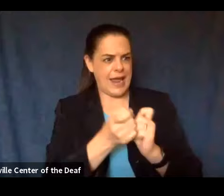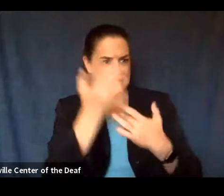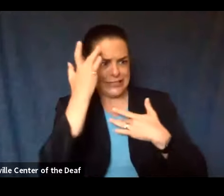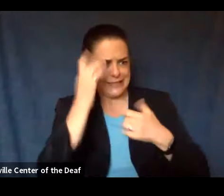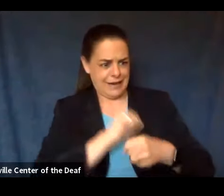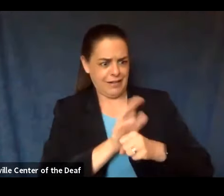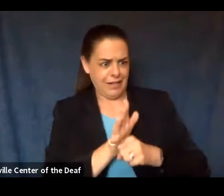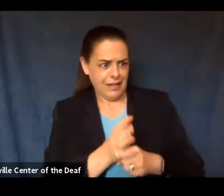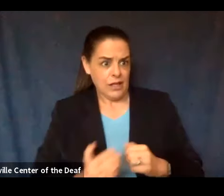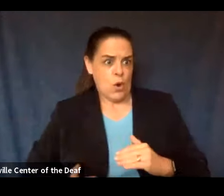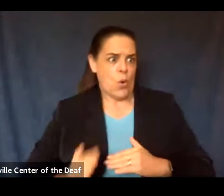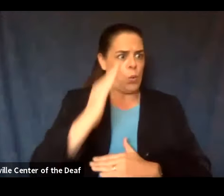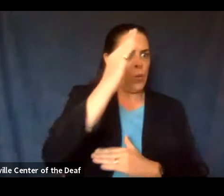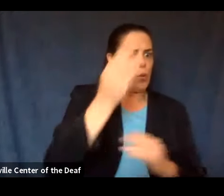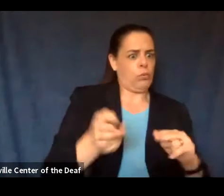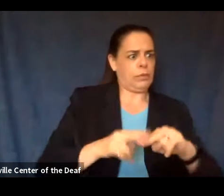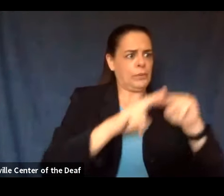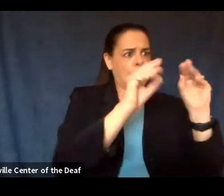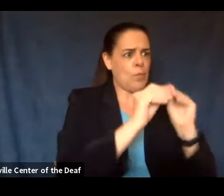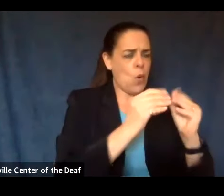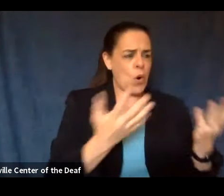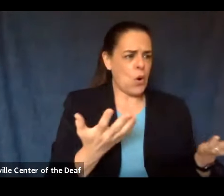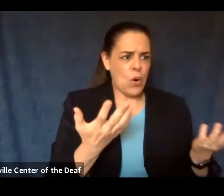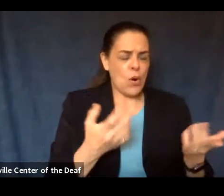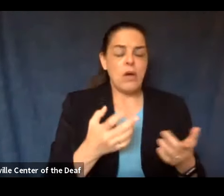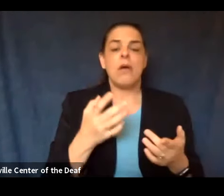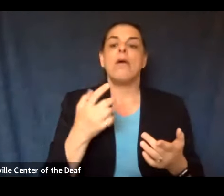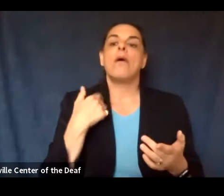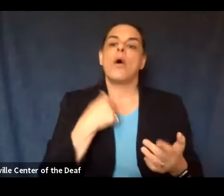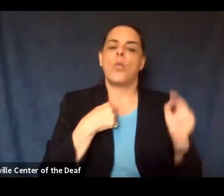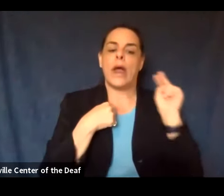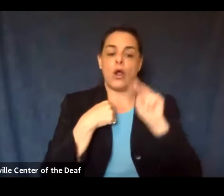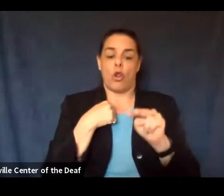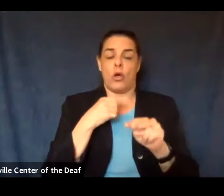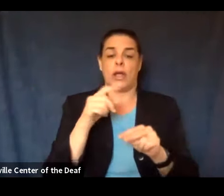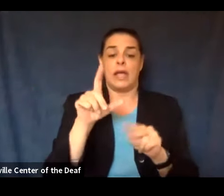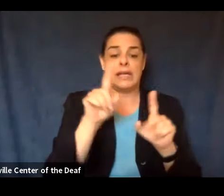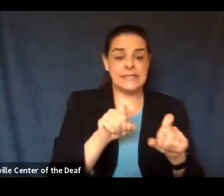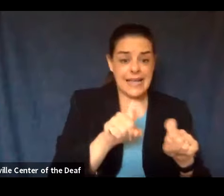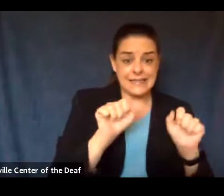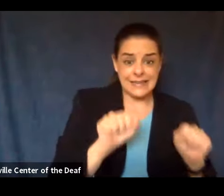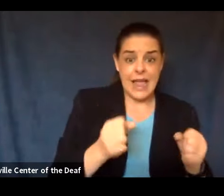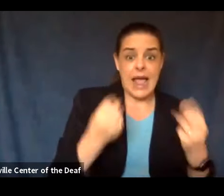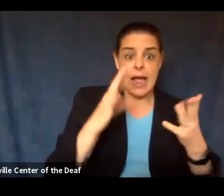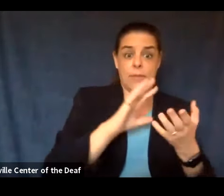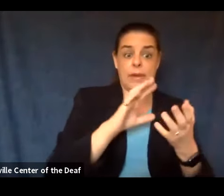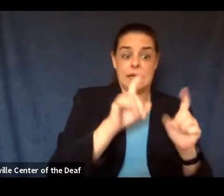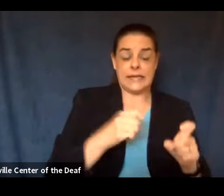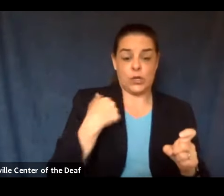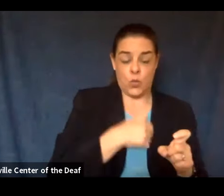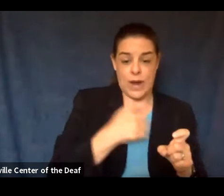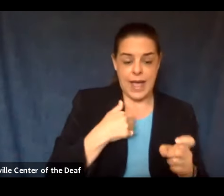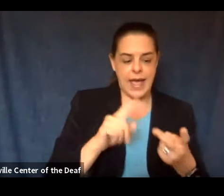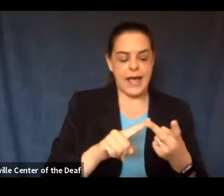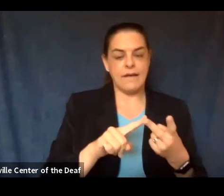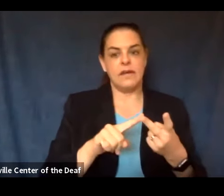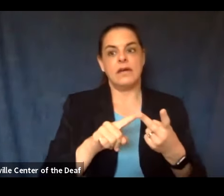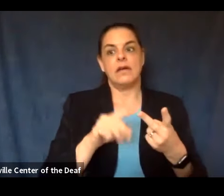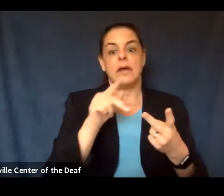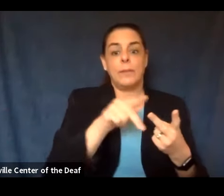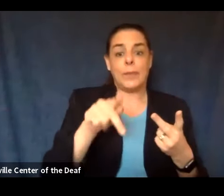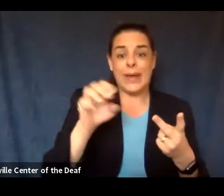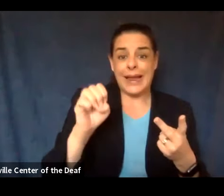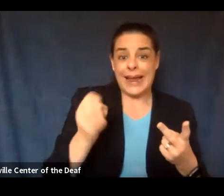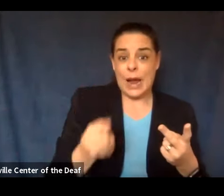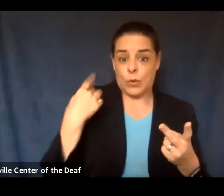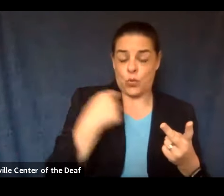community? We're looking at our testing capacity. We're looking at the burden of disease. We're looking at our PPE availability. Because